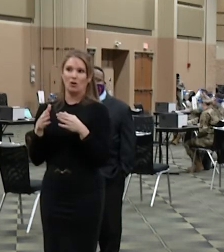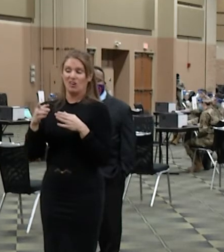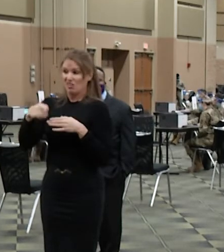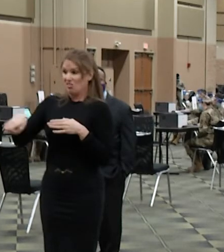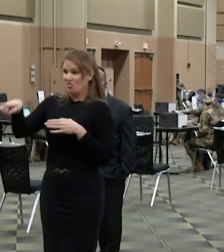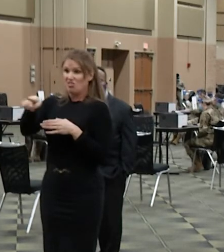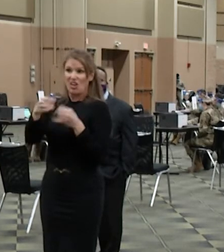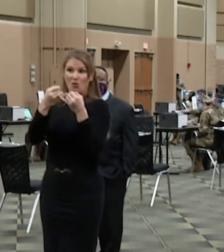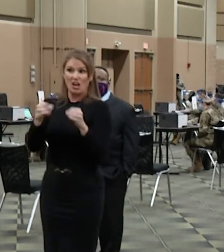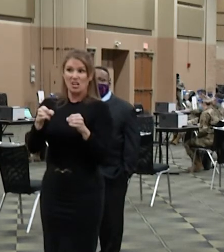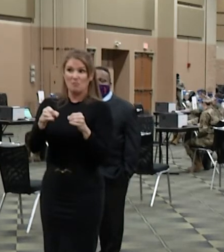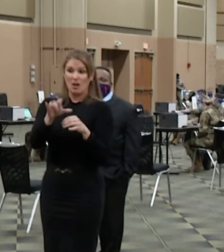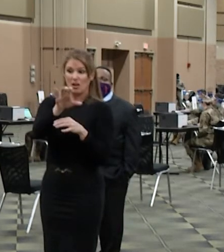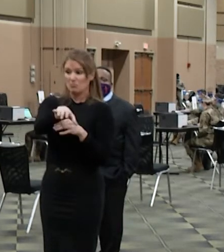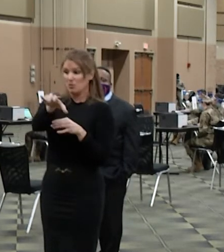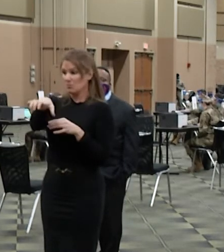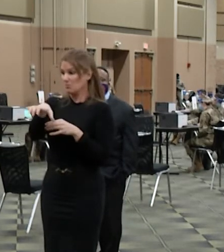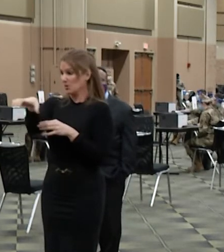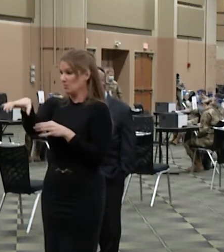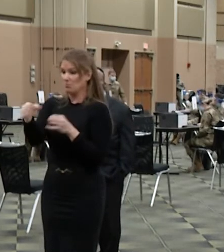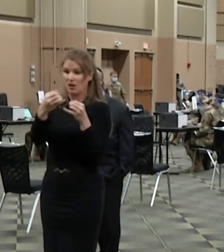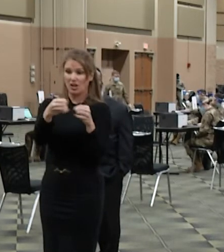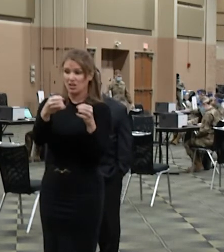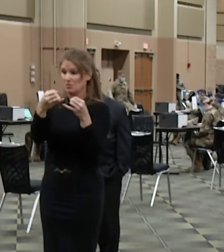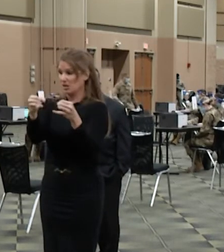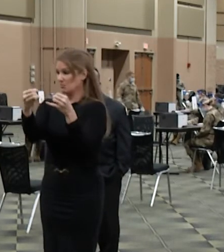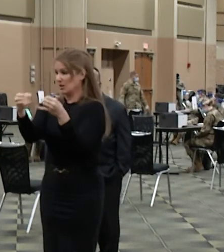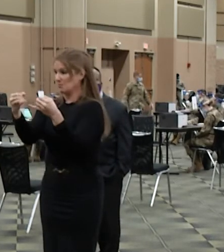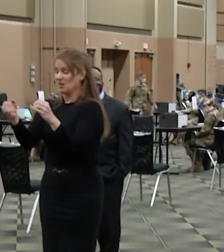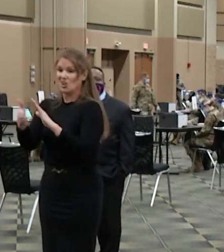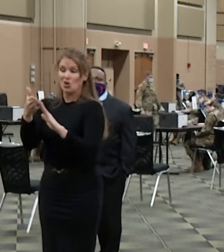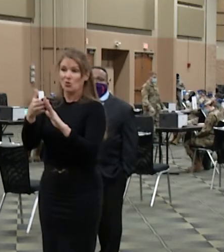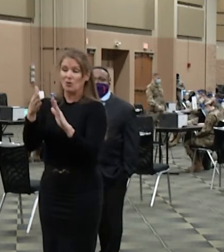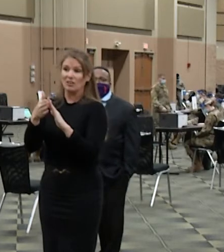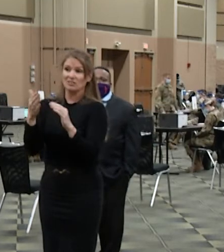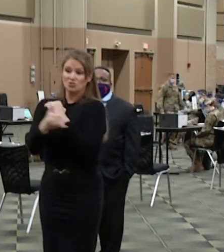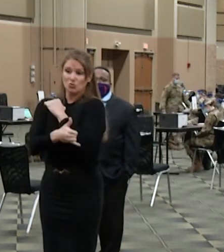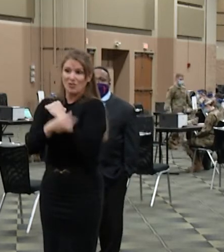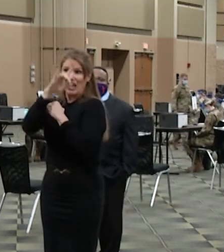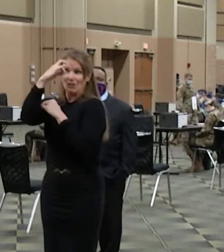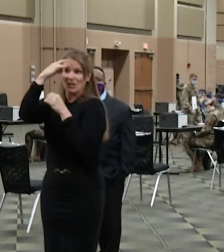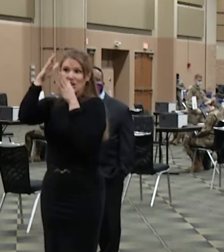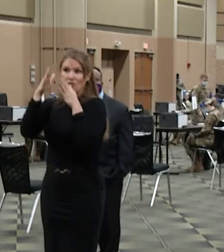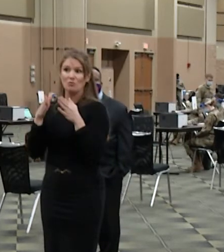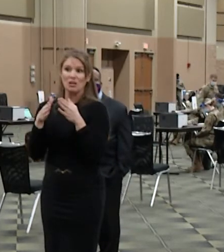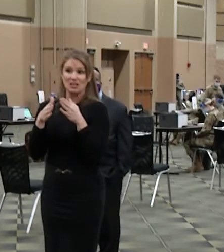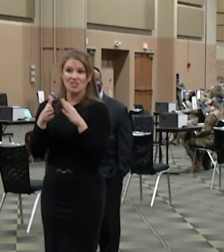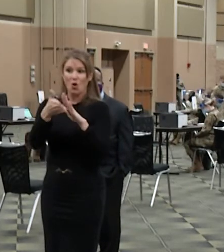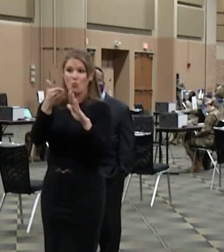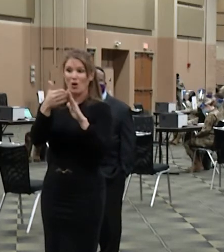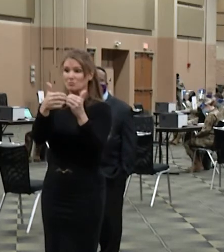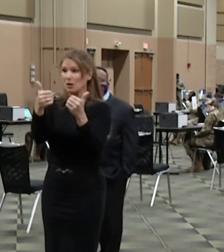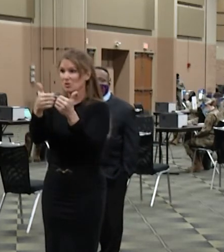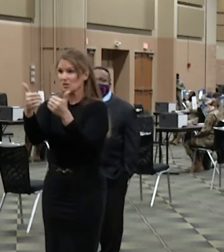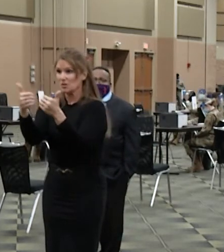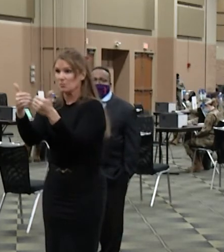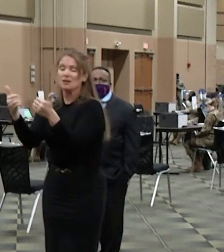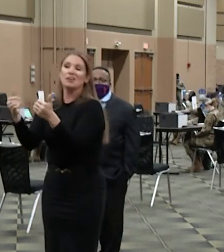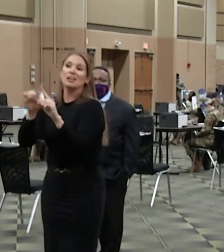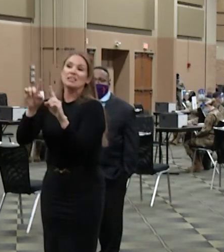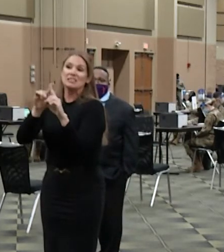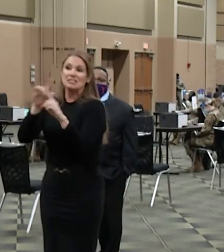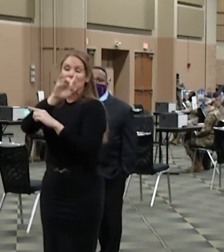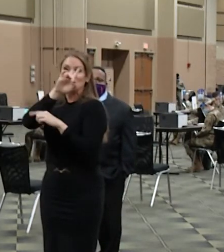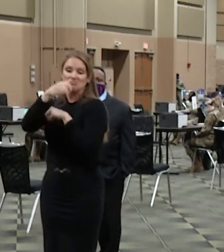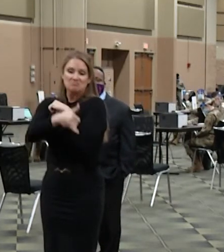independent. They're independently appointed by and run by county governments across the state. Different county governments